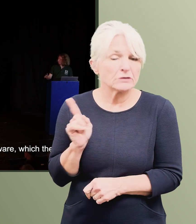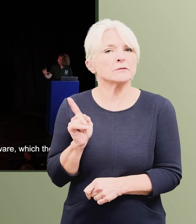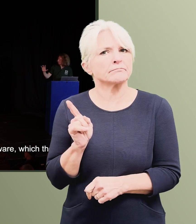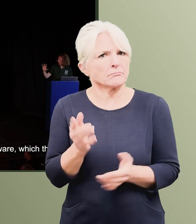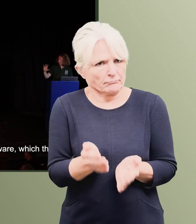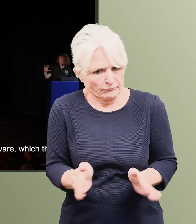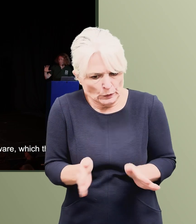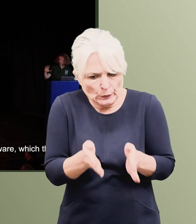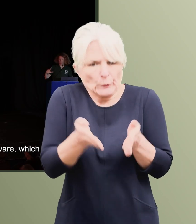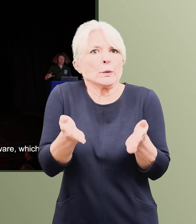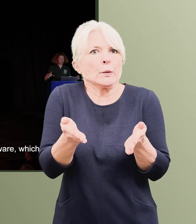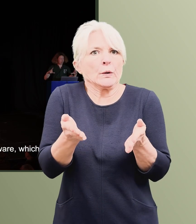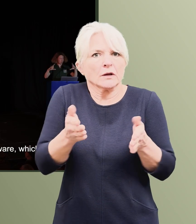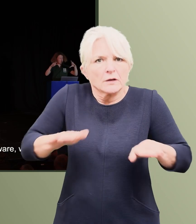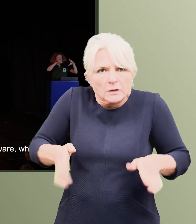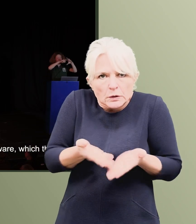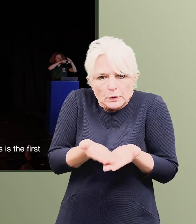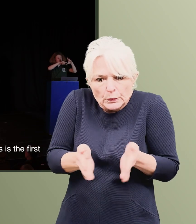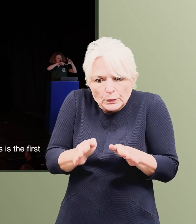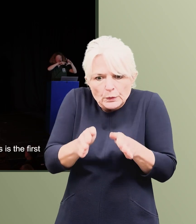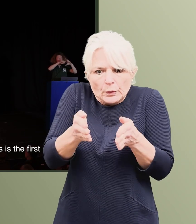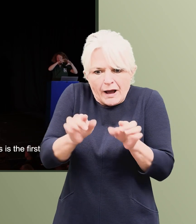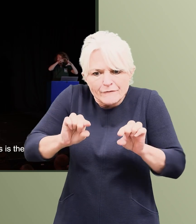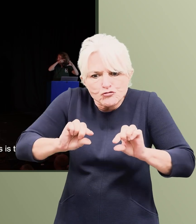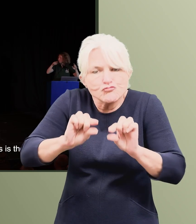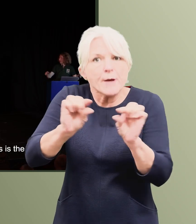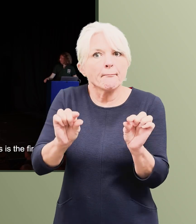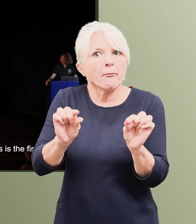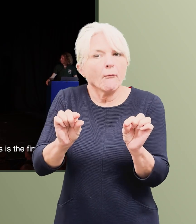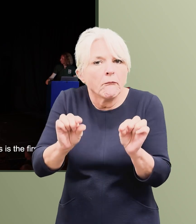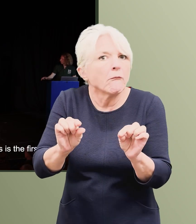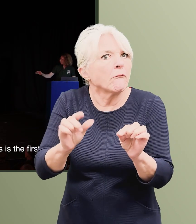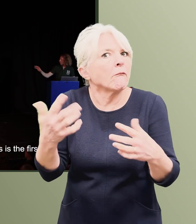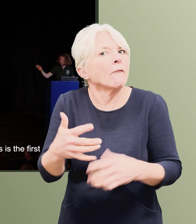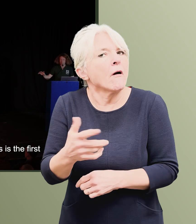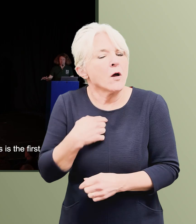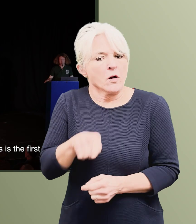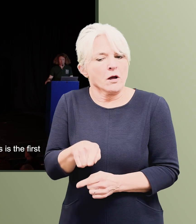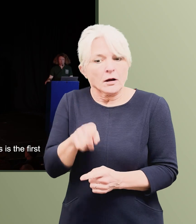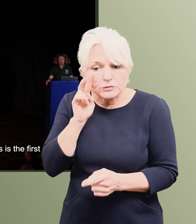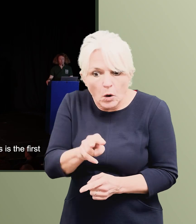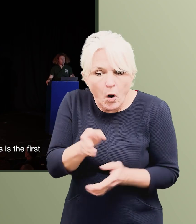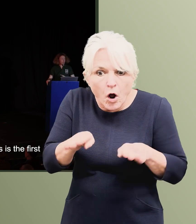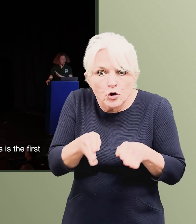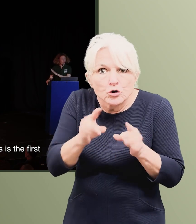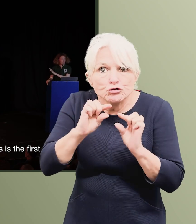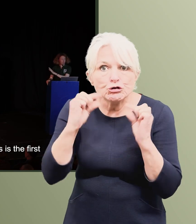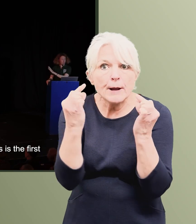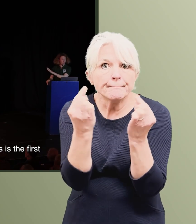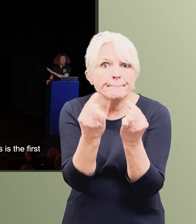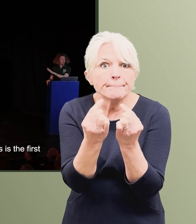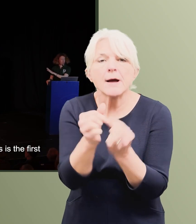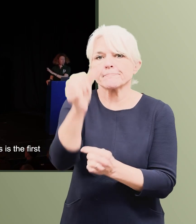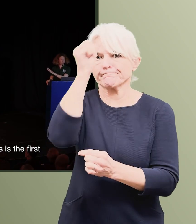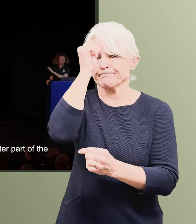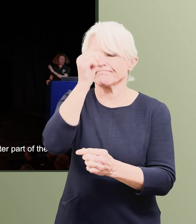ware, which, the carination being the in-turn of the rim, is slightly developed form, and this was the first moment